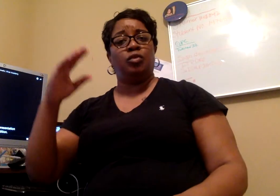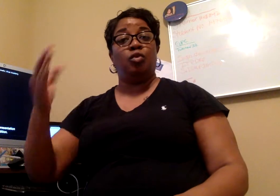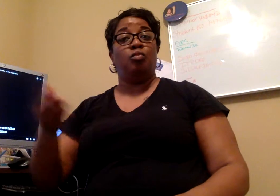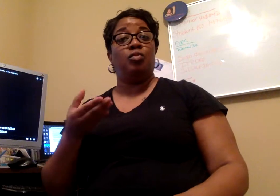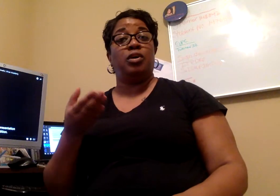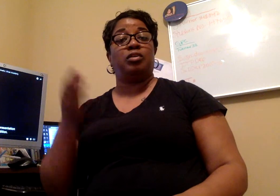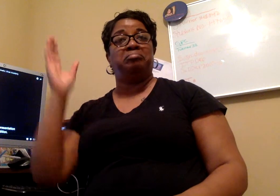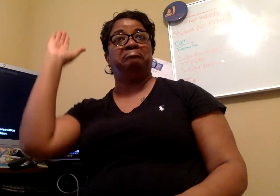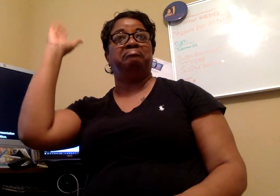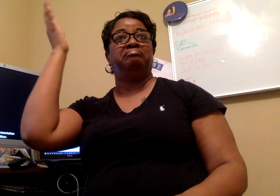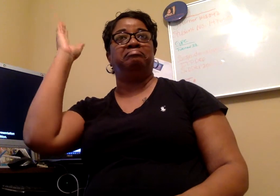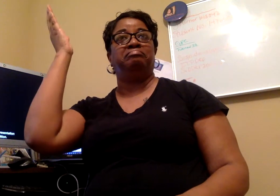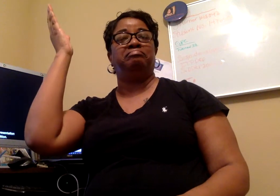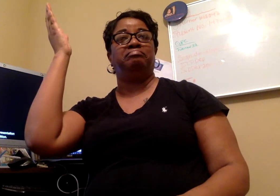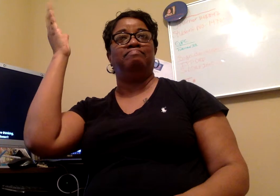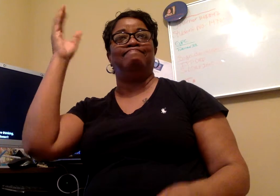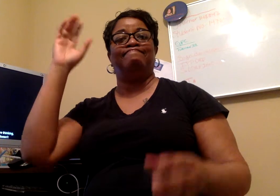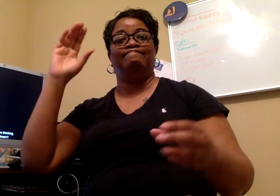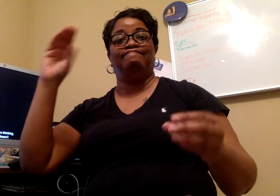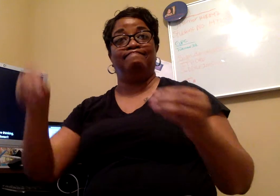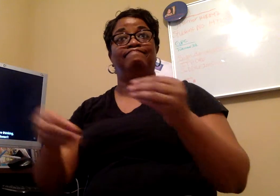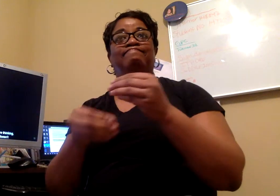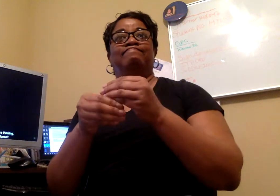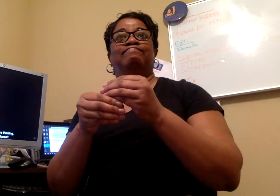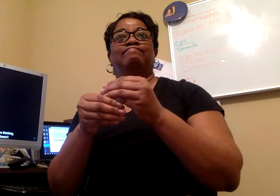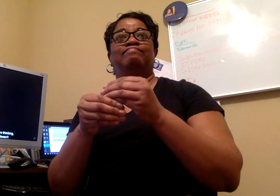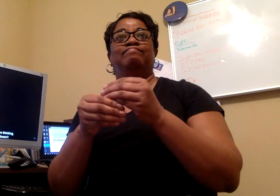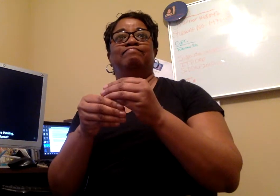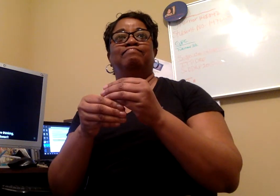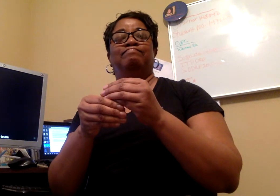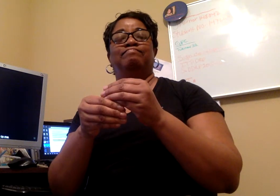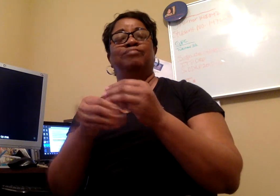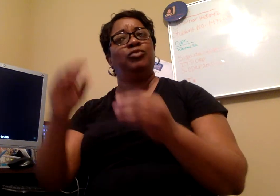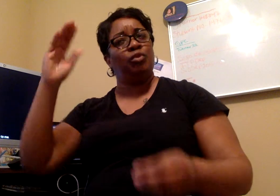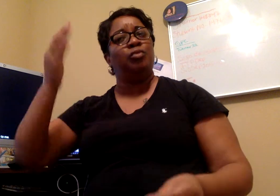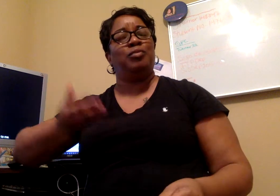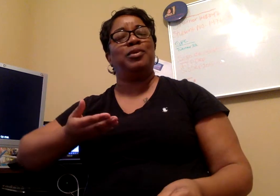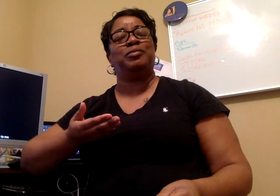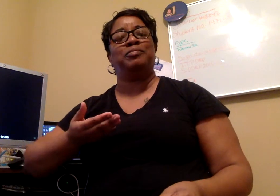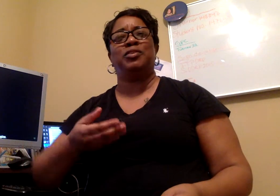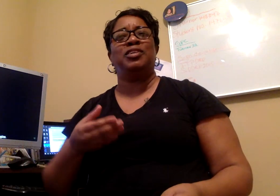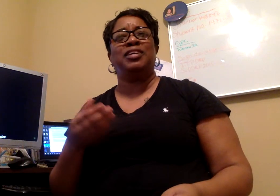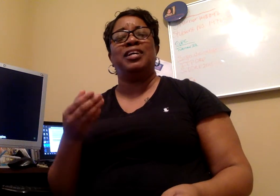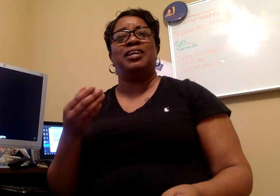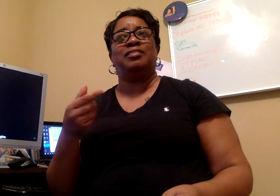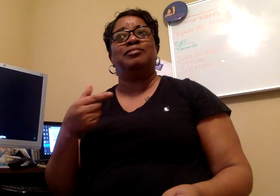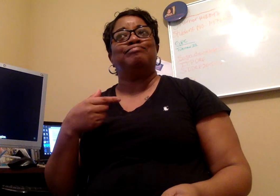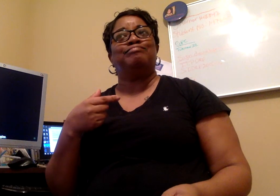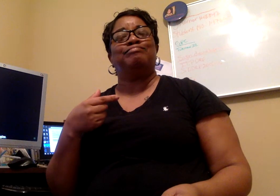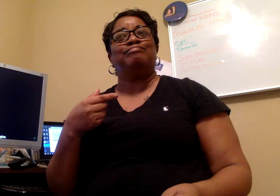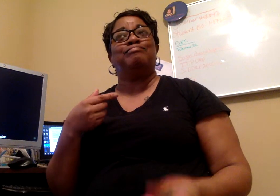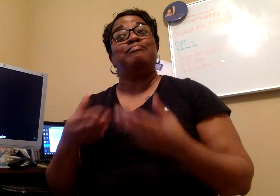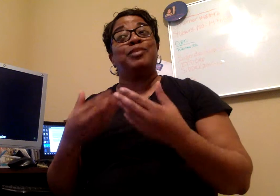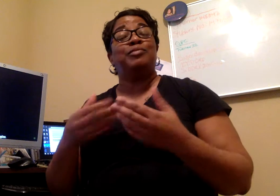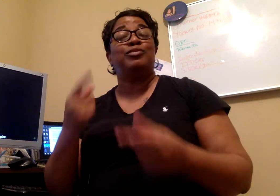presentation on basic addition. I know what you're thinking, Sal, addition doesn't seem so basic to me. Well, I